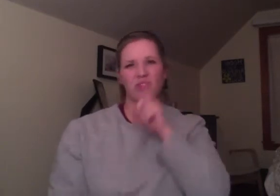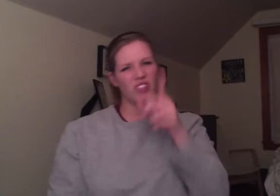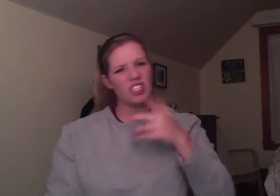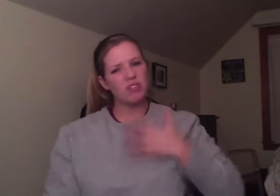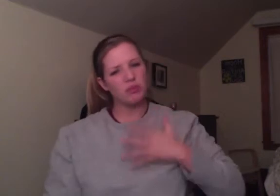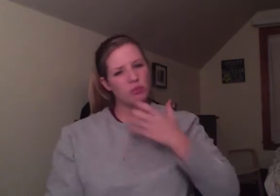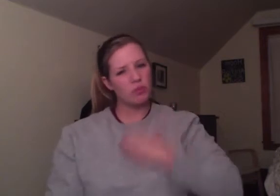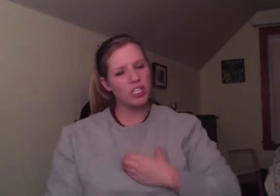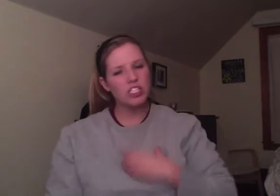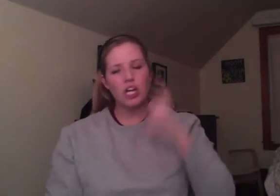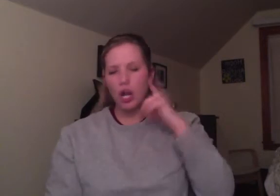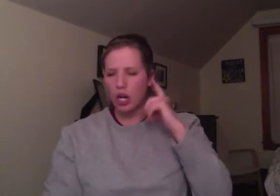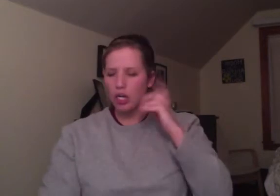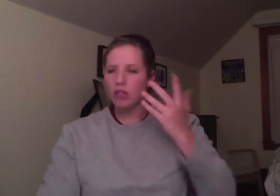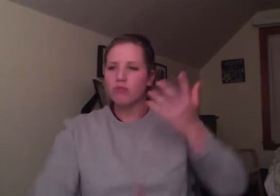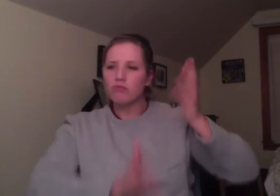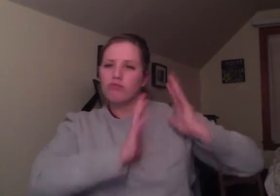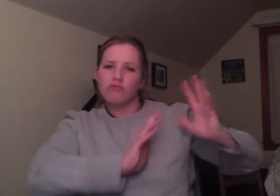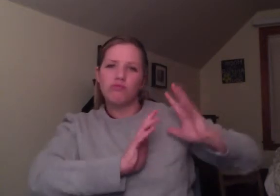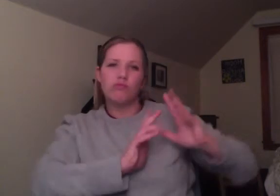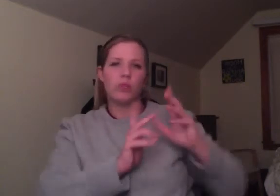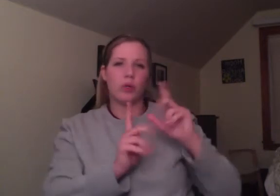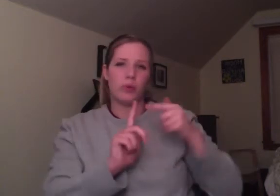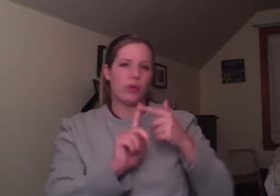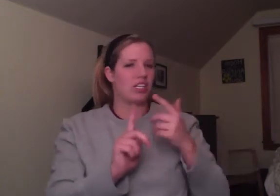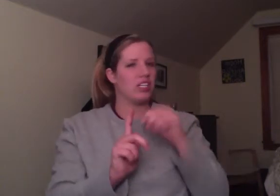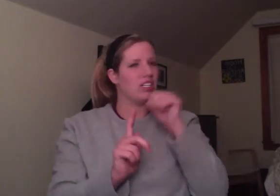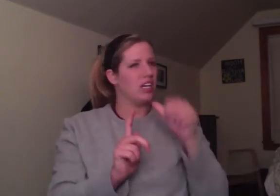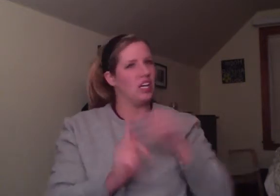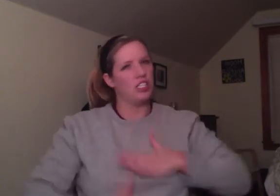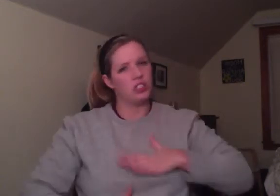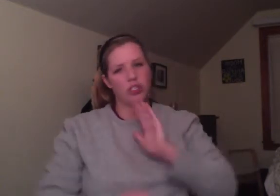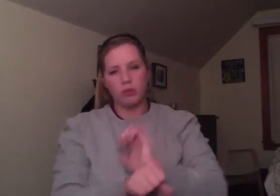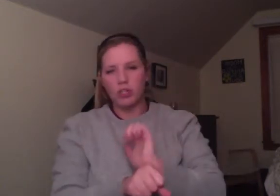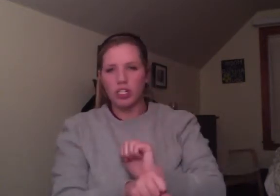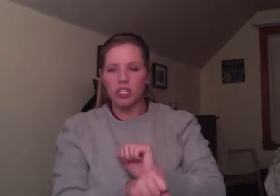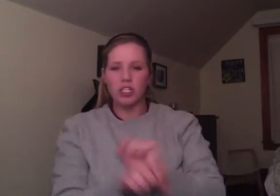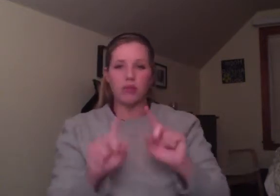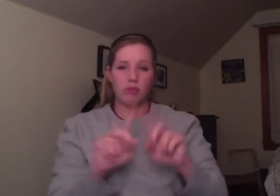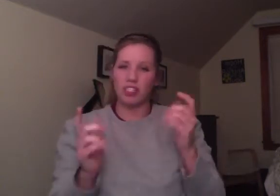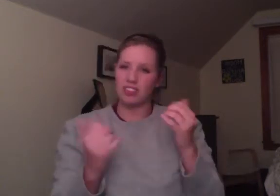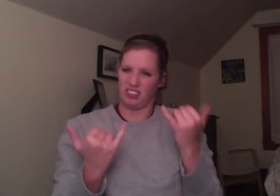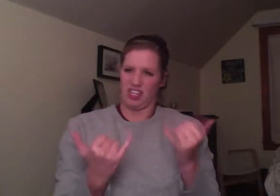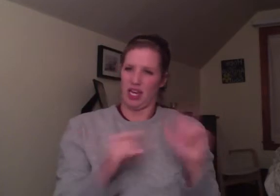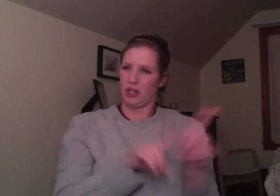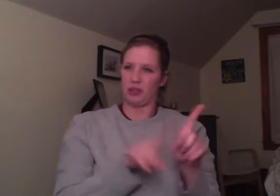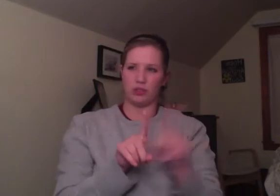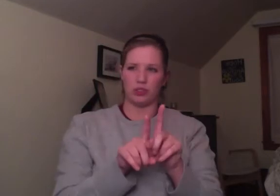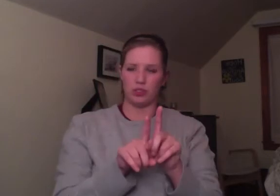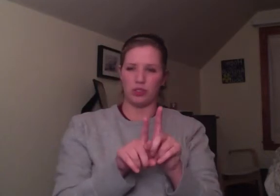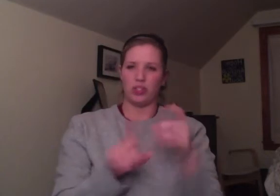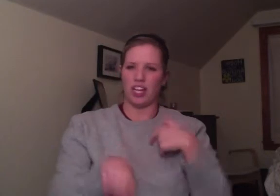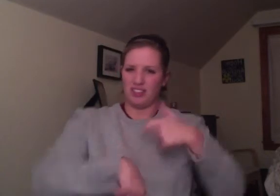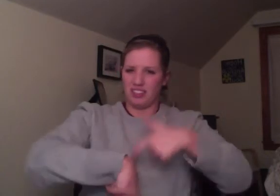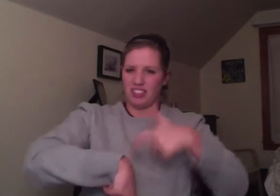really liking my work. But even now when I hear it, I've gone through that period of not liking my work, and I like my work now. I like the images